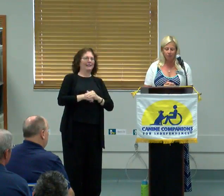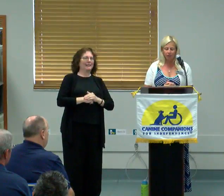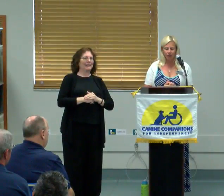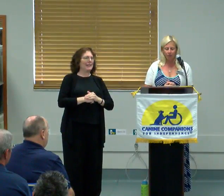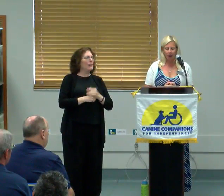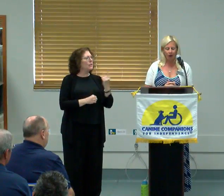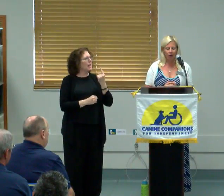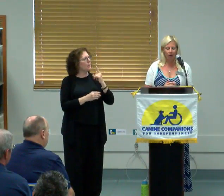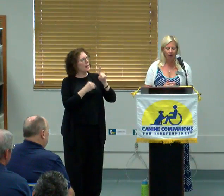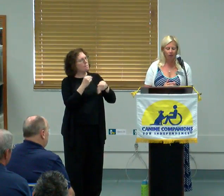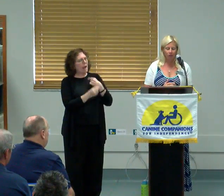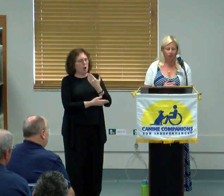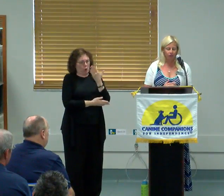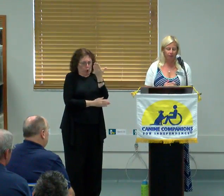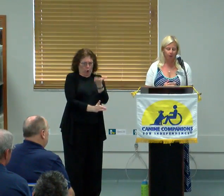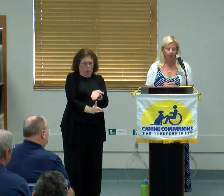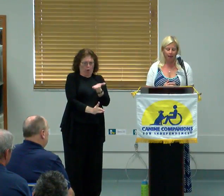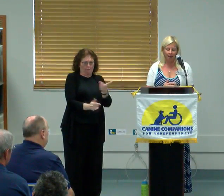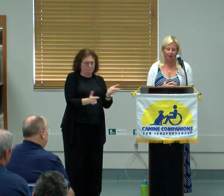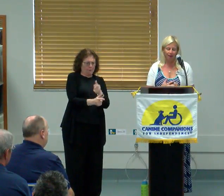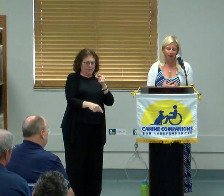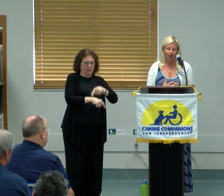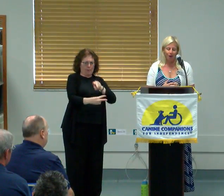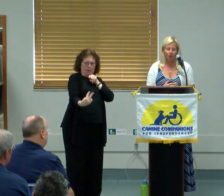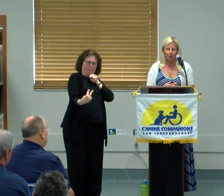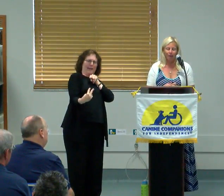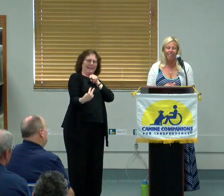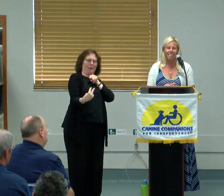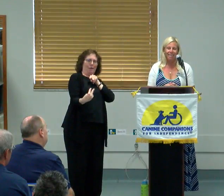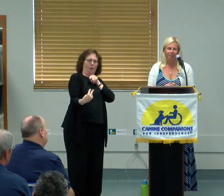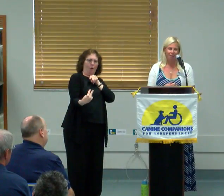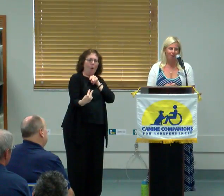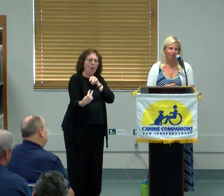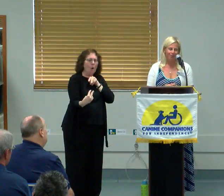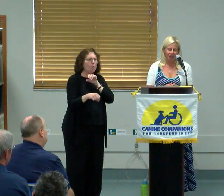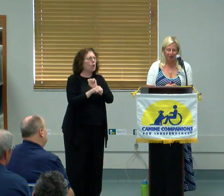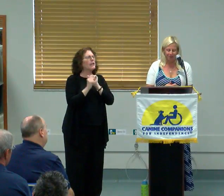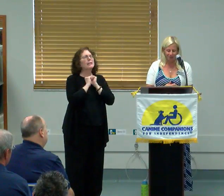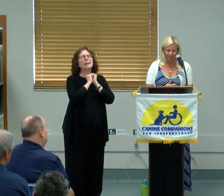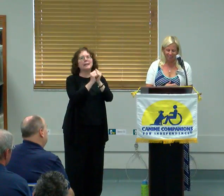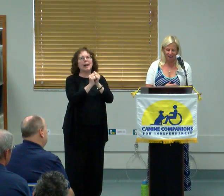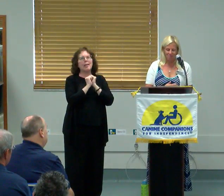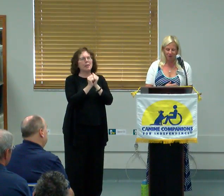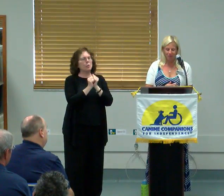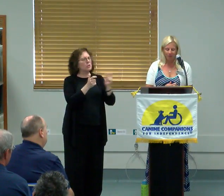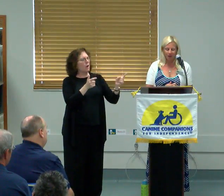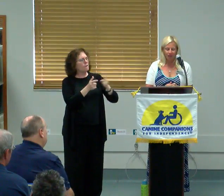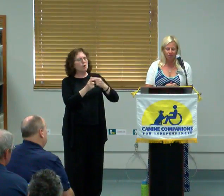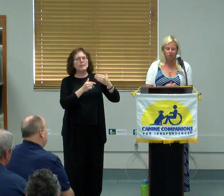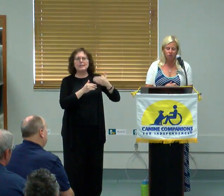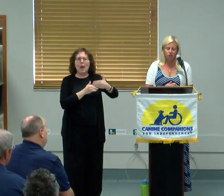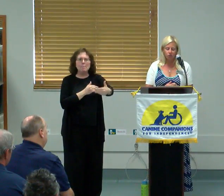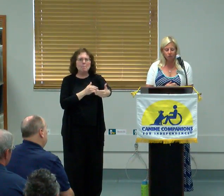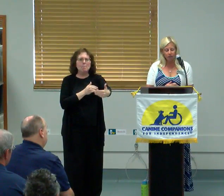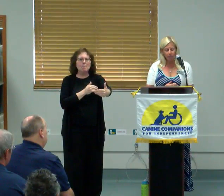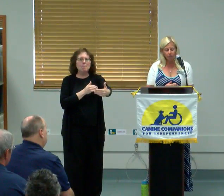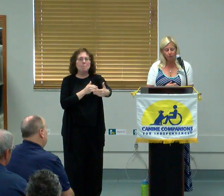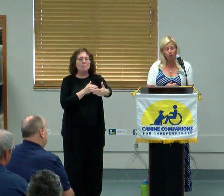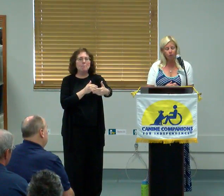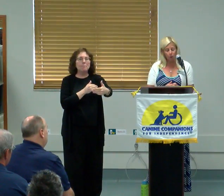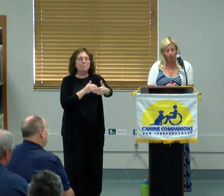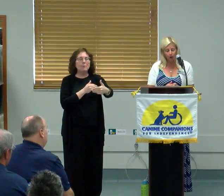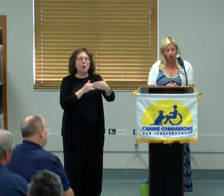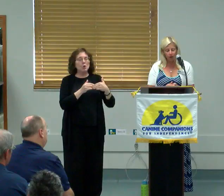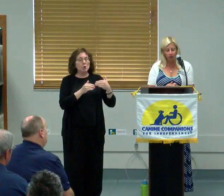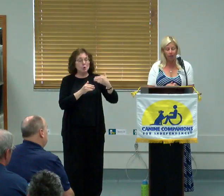There was something about her the first time we met. Working together was our first step. 2